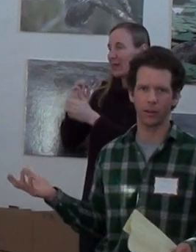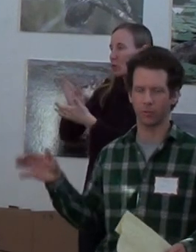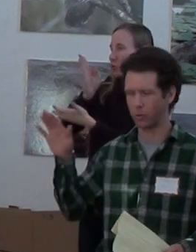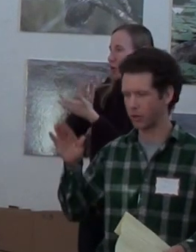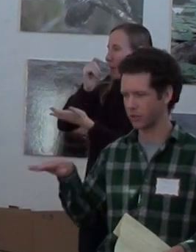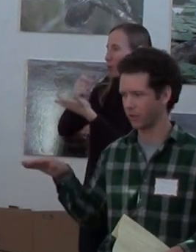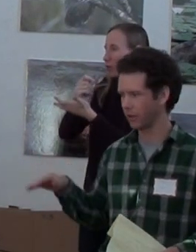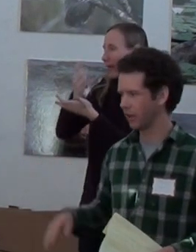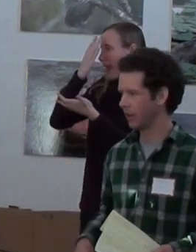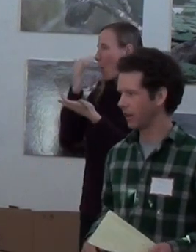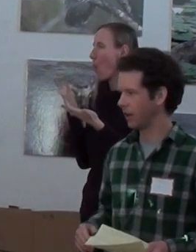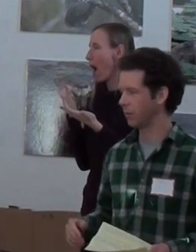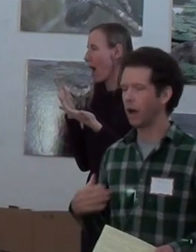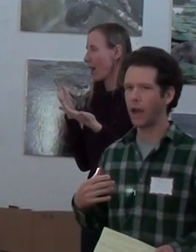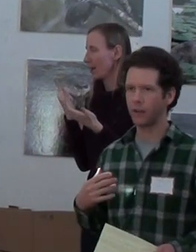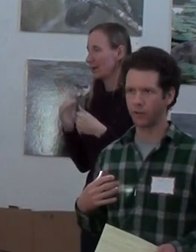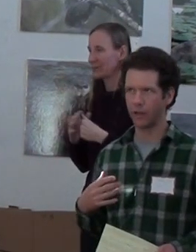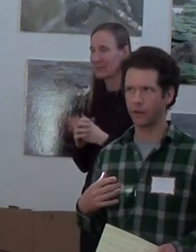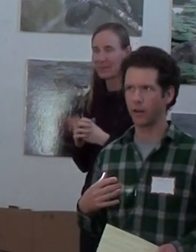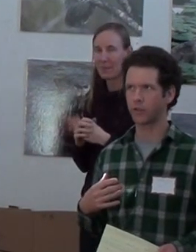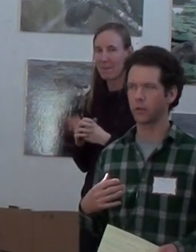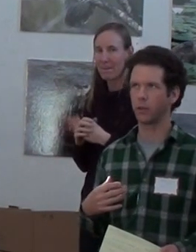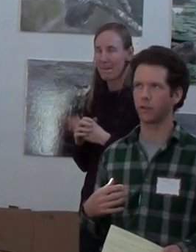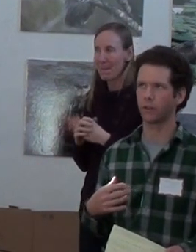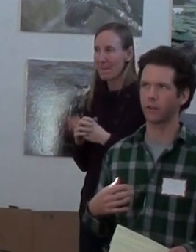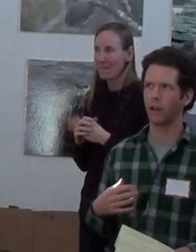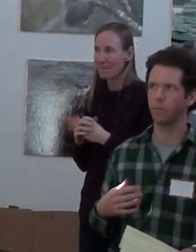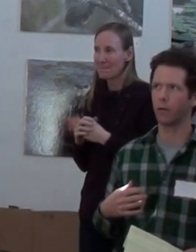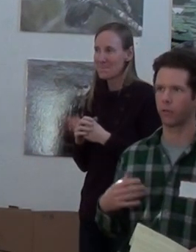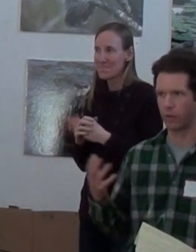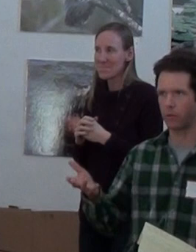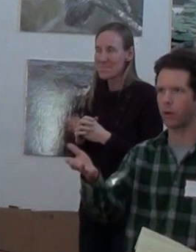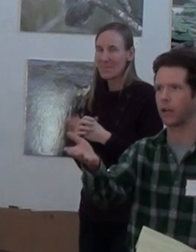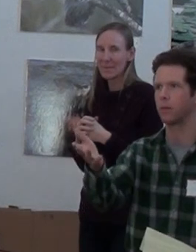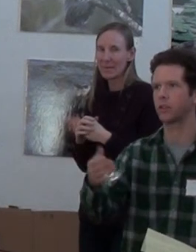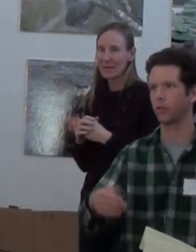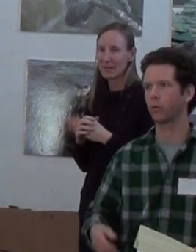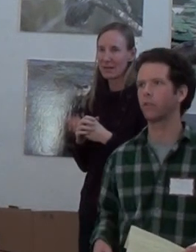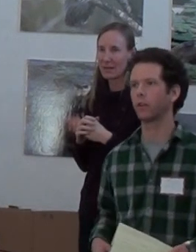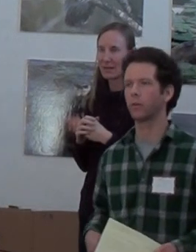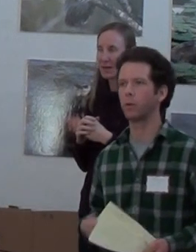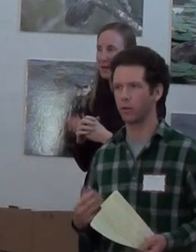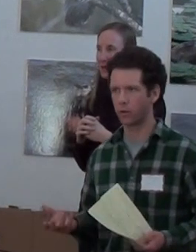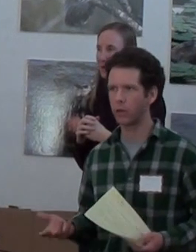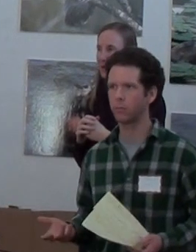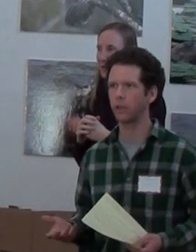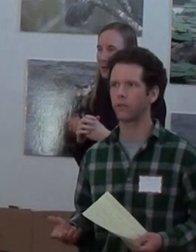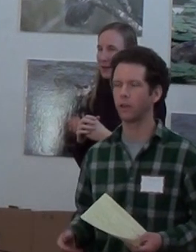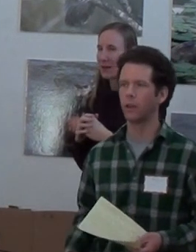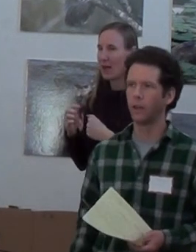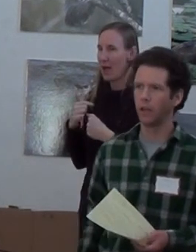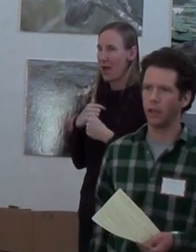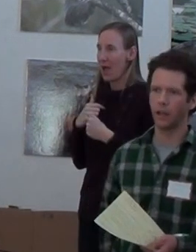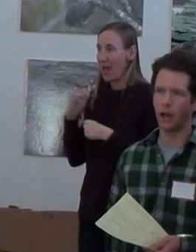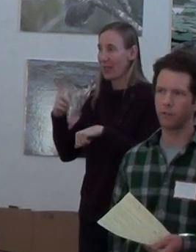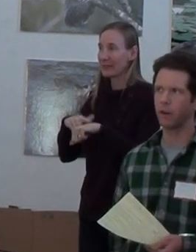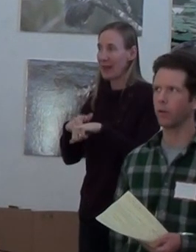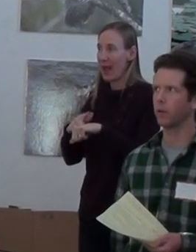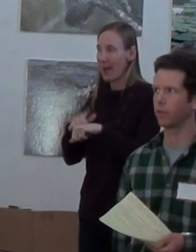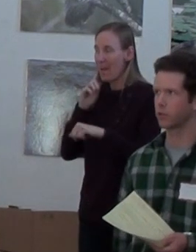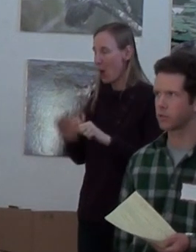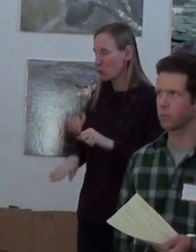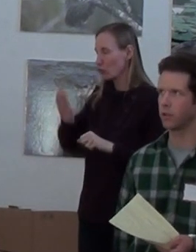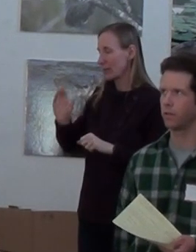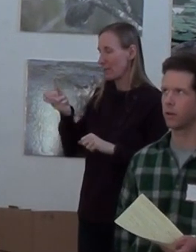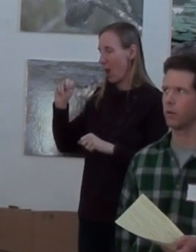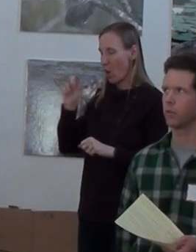can formulate some questions. I decided to not treat because at the time I was raising my own queen bees, and I felt